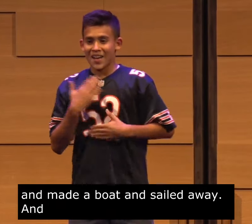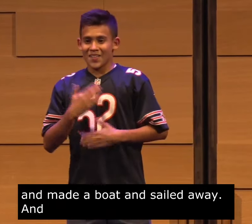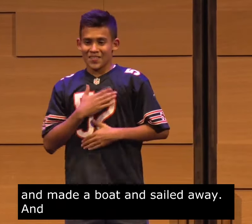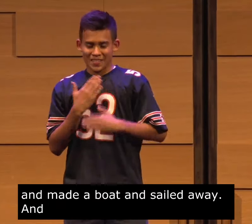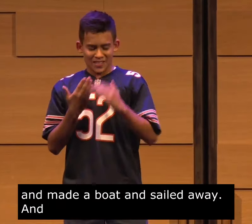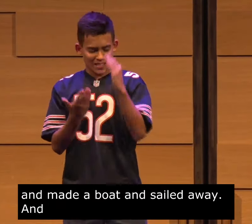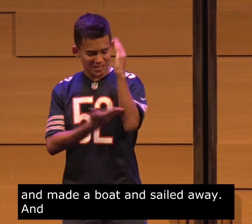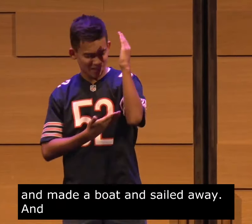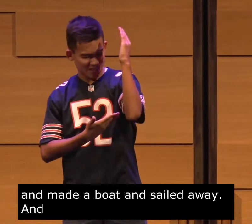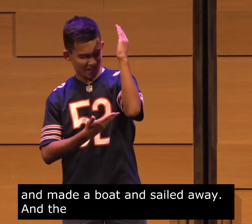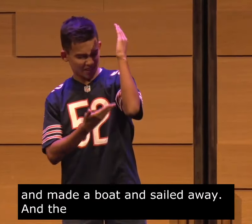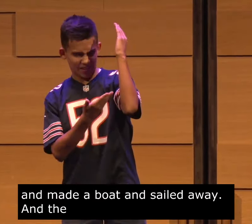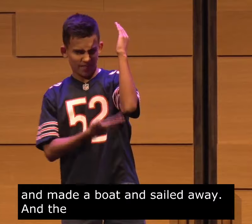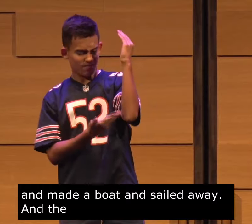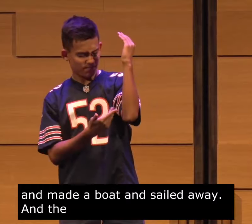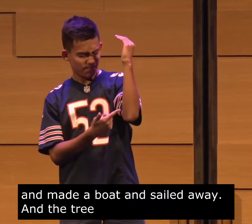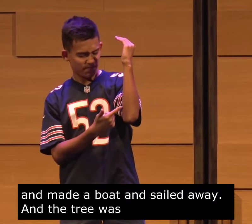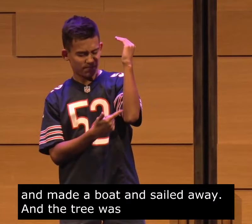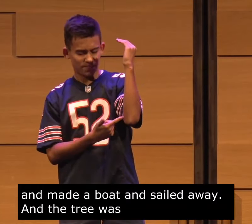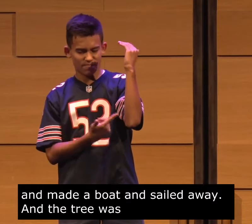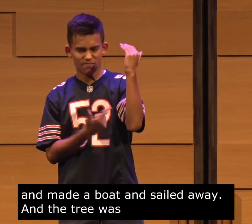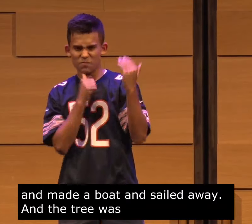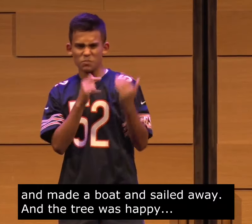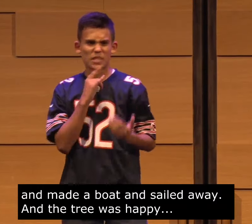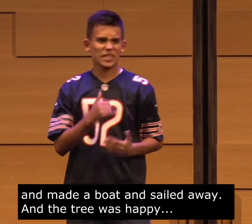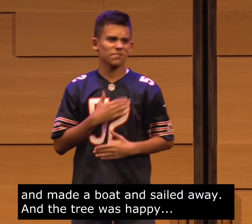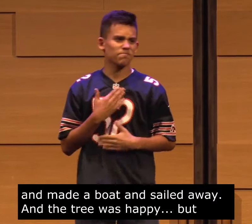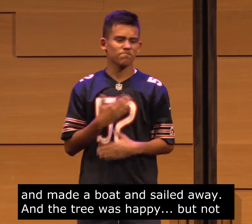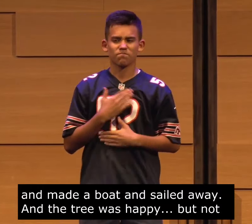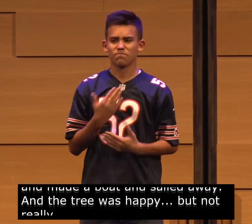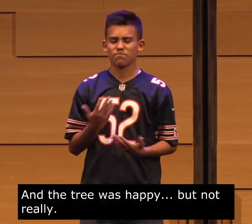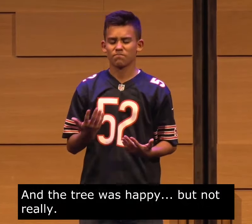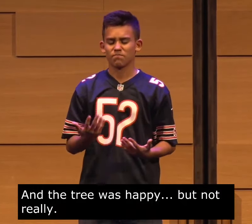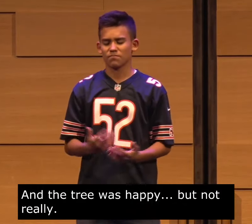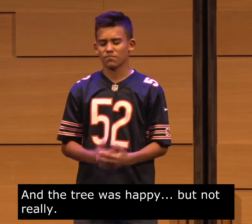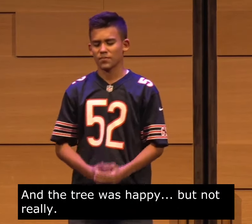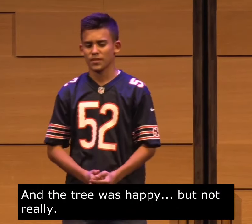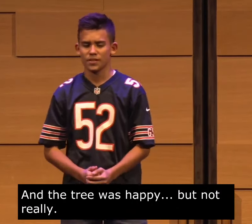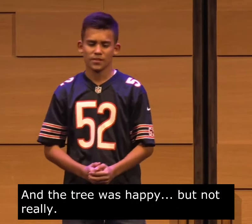And the tree was happy, but not really.